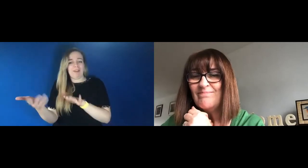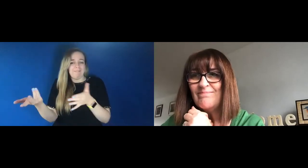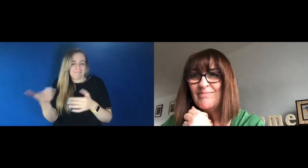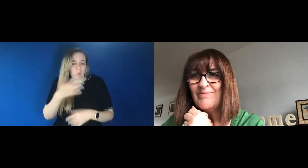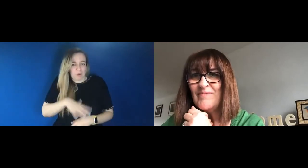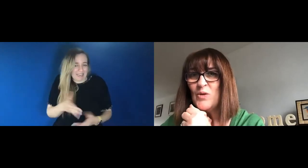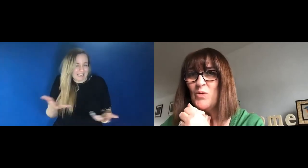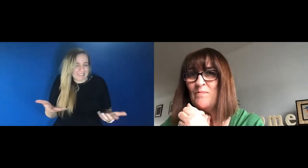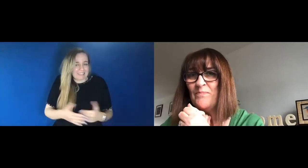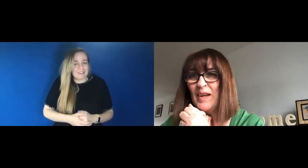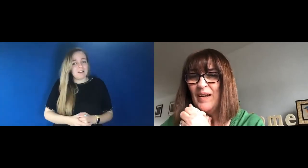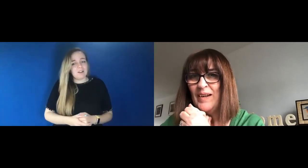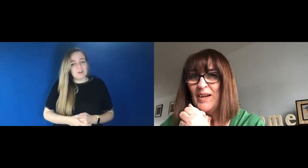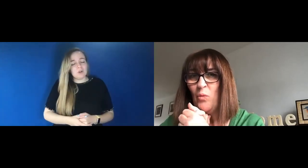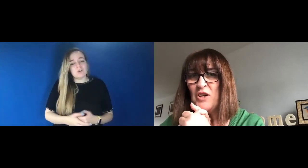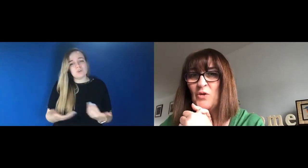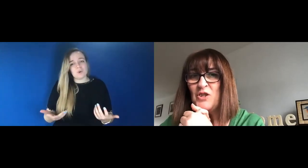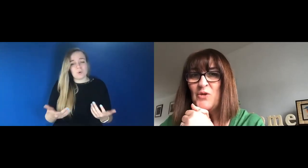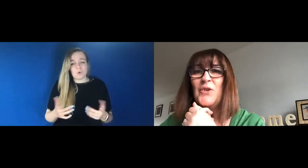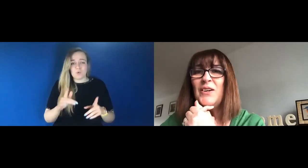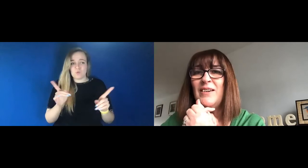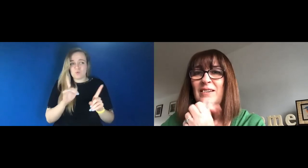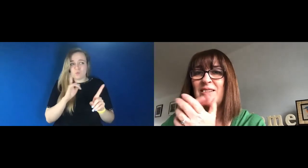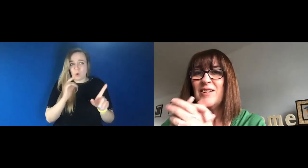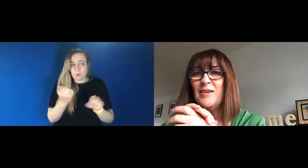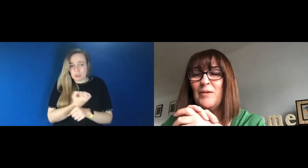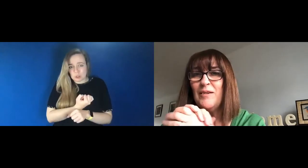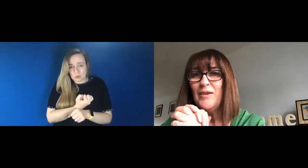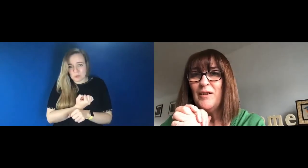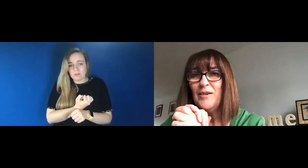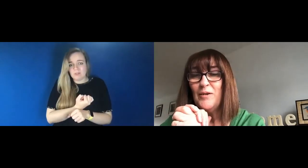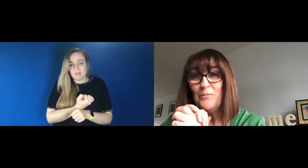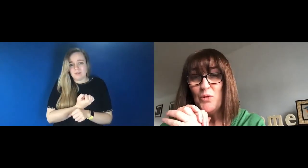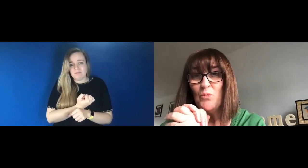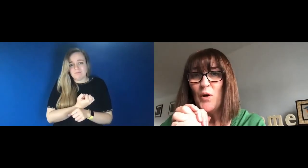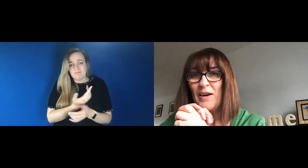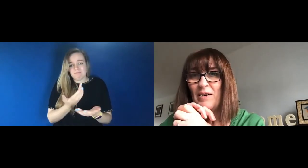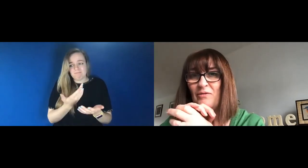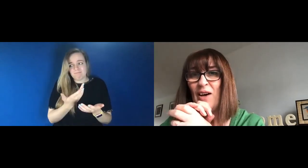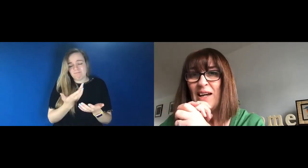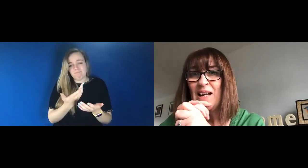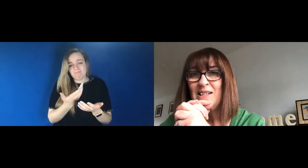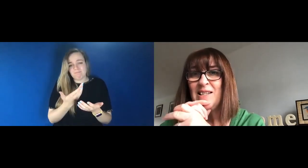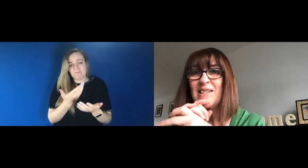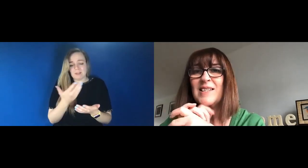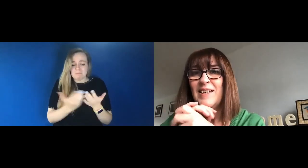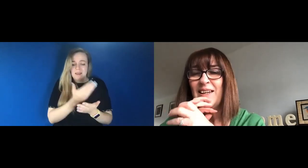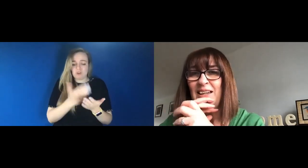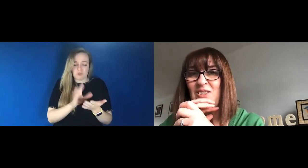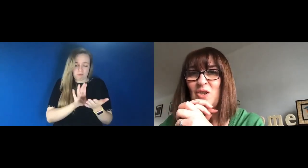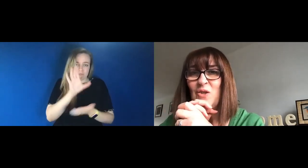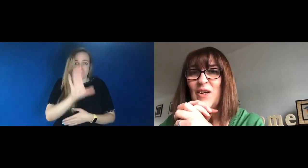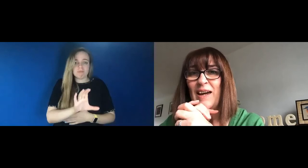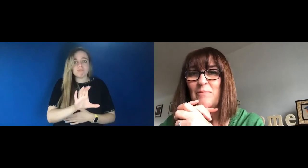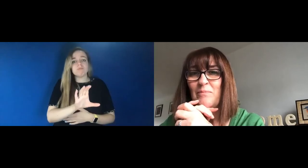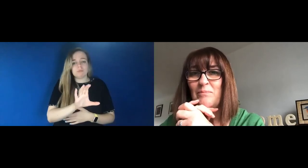All of us. So what are you going to do to put more finances